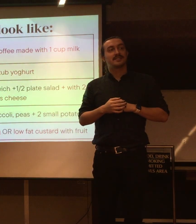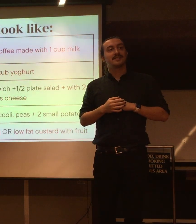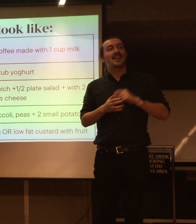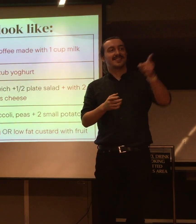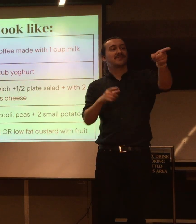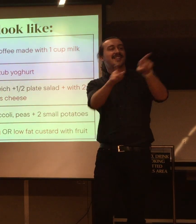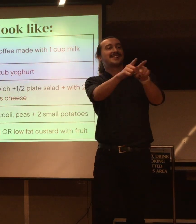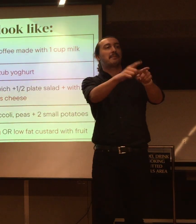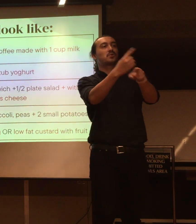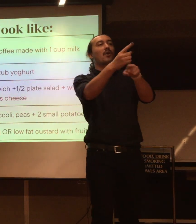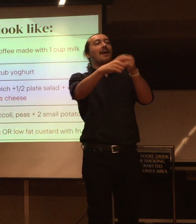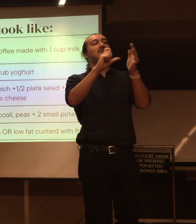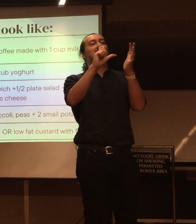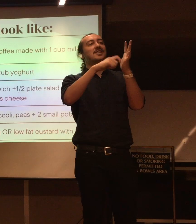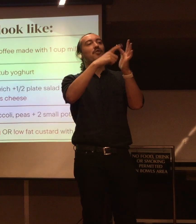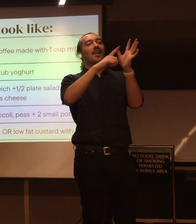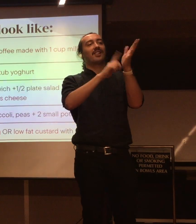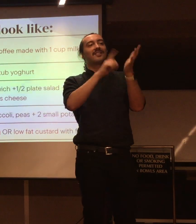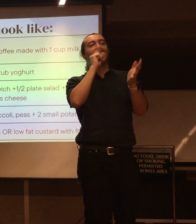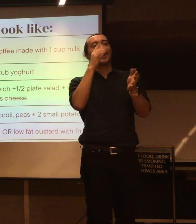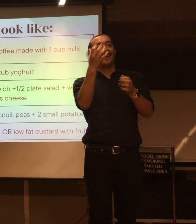Yes. Yeah.